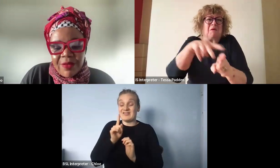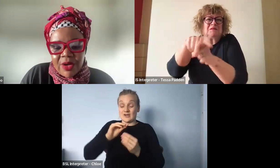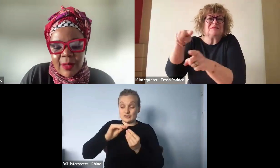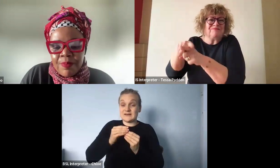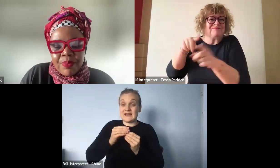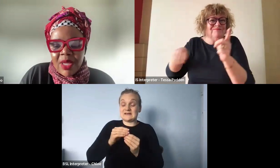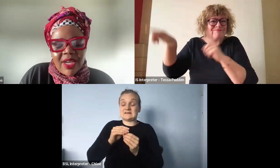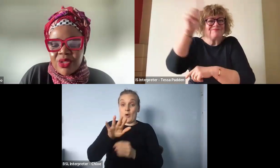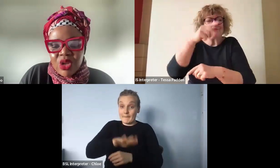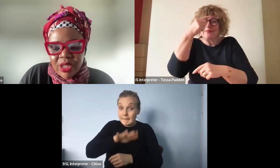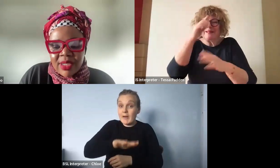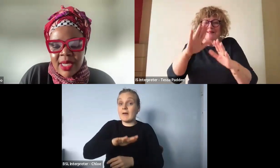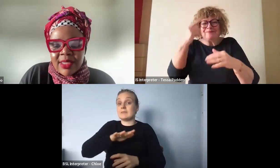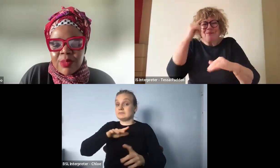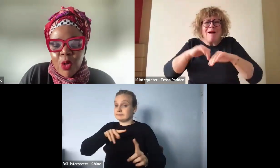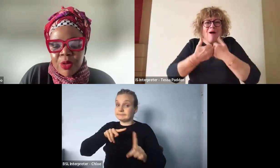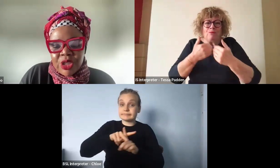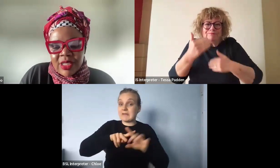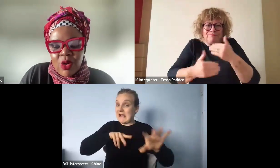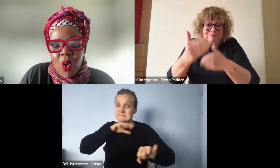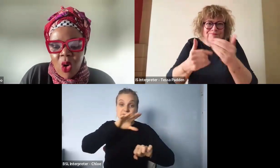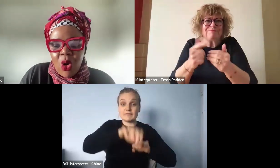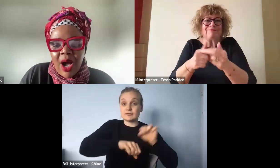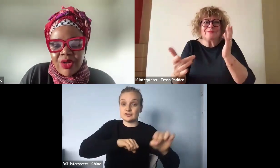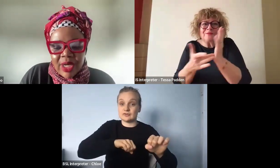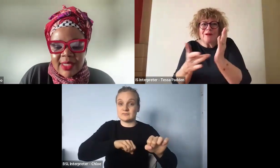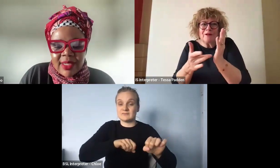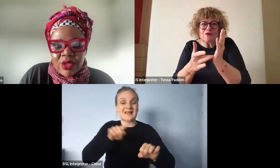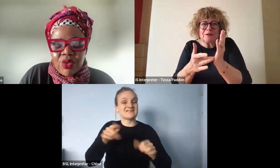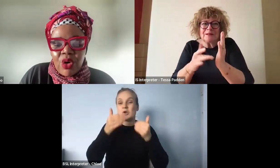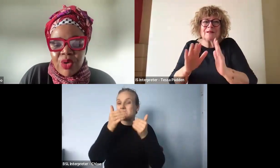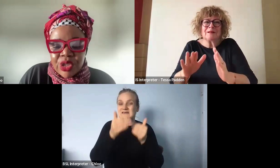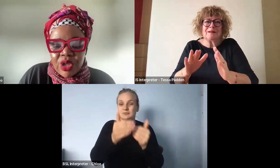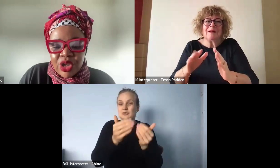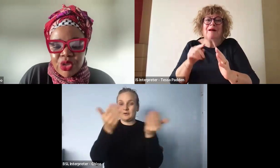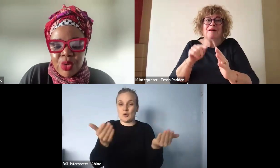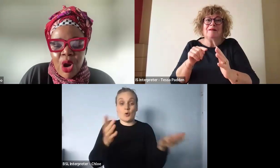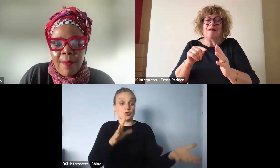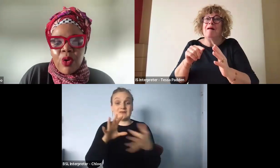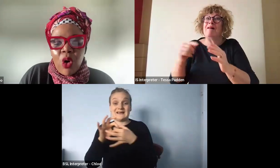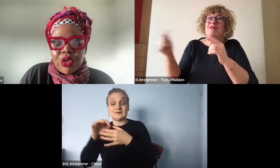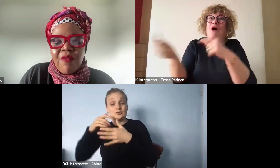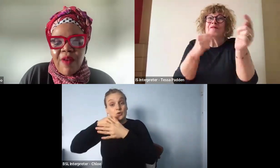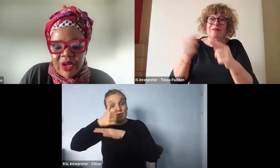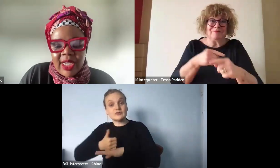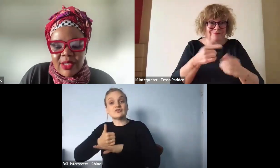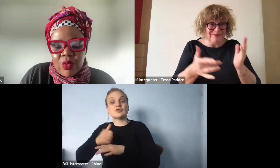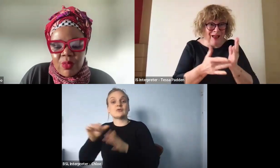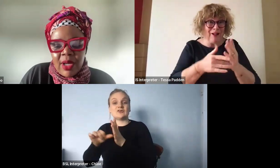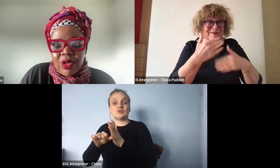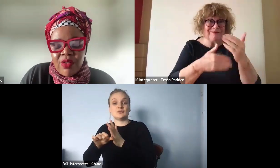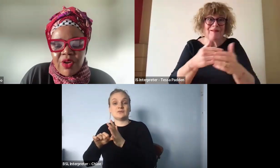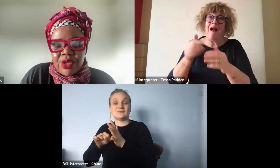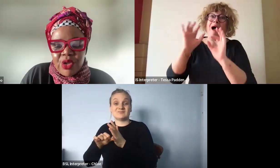and suffering that is not disproportionate or unrelated to the original issue, but also